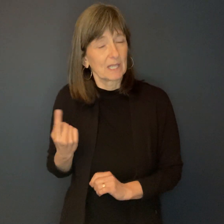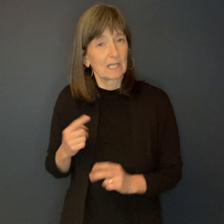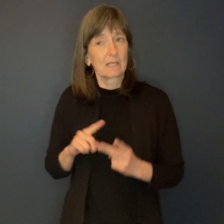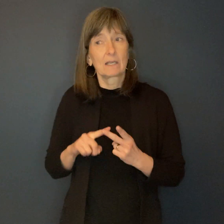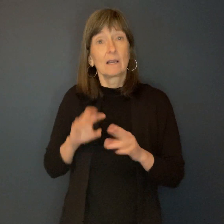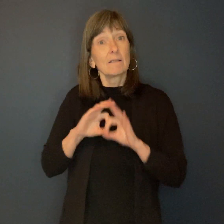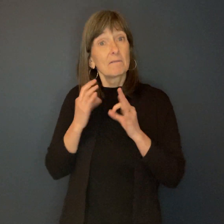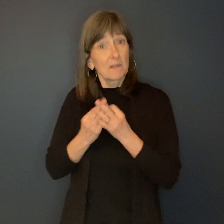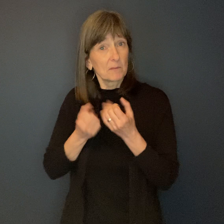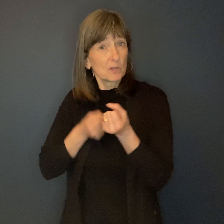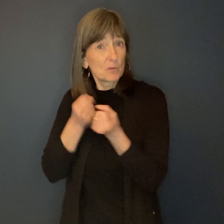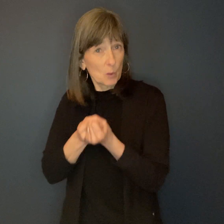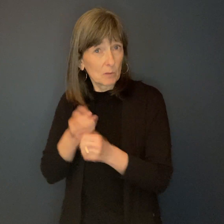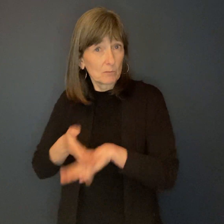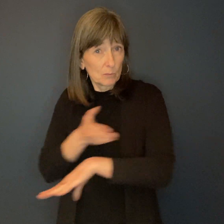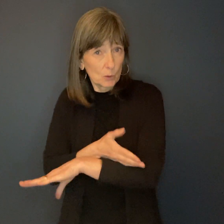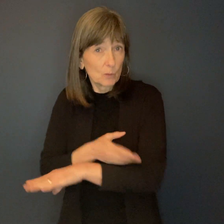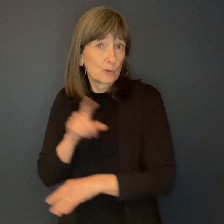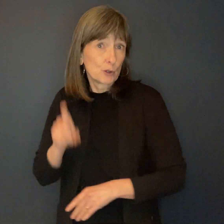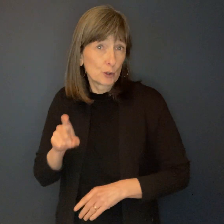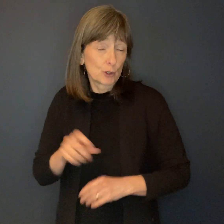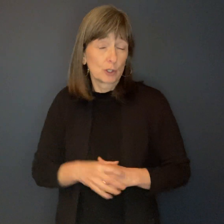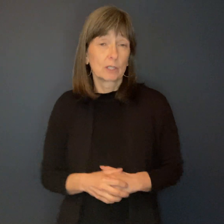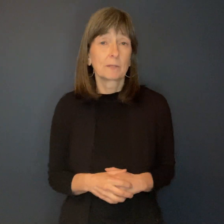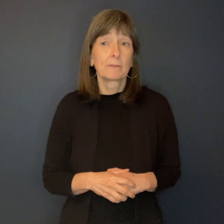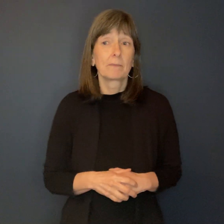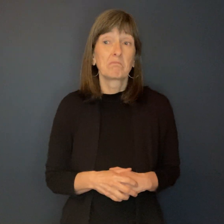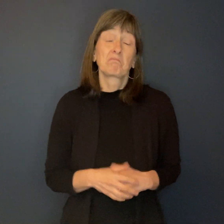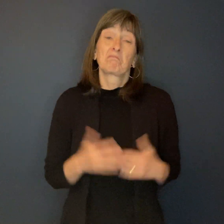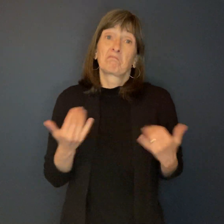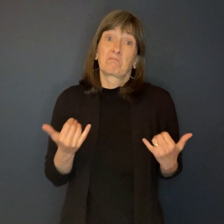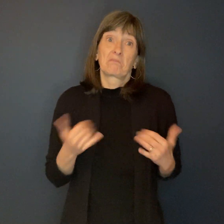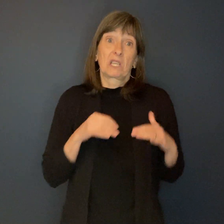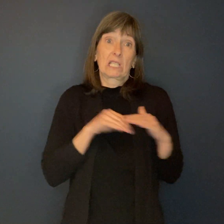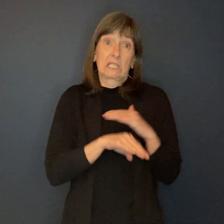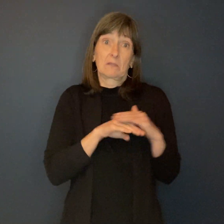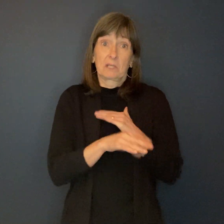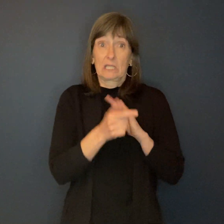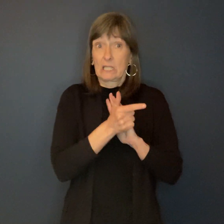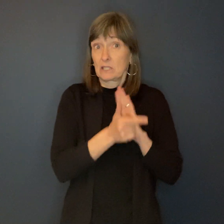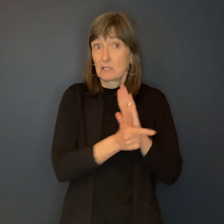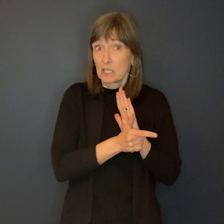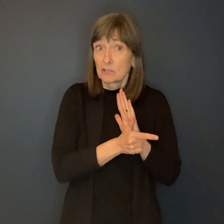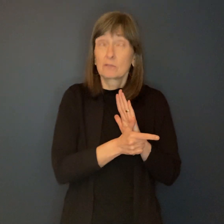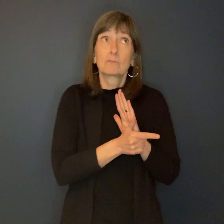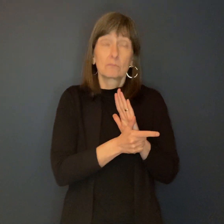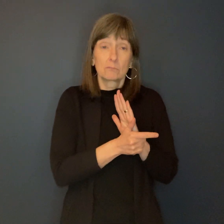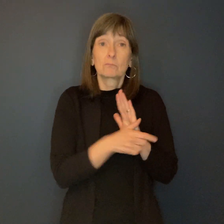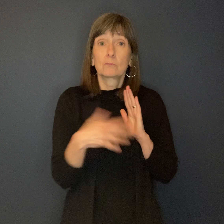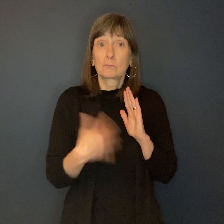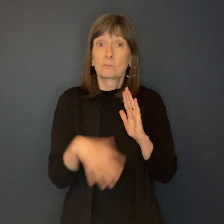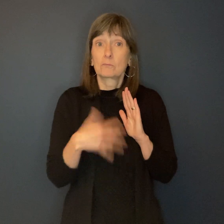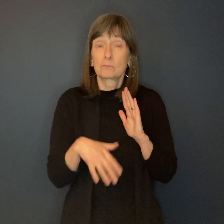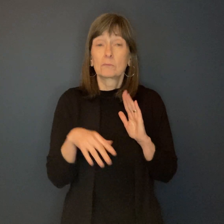We have, accessibility legislation. A lot of good work has been done by the Disability Policy